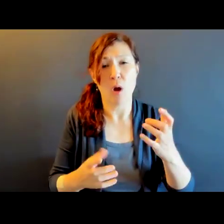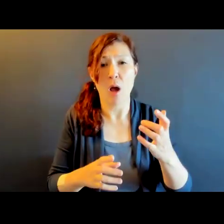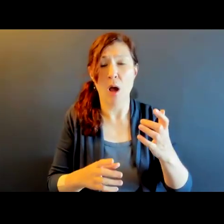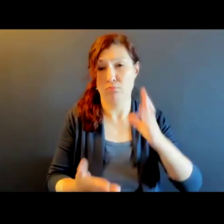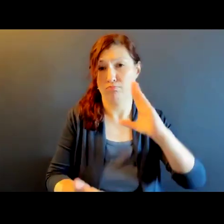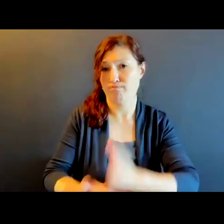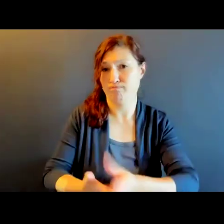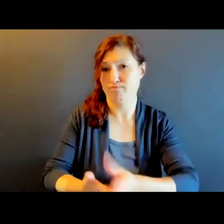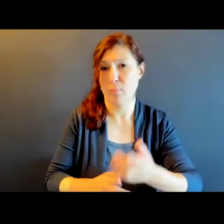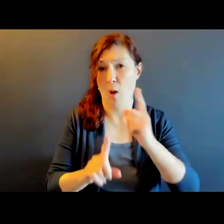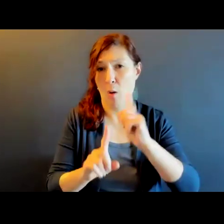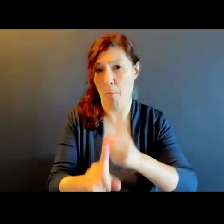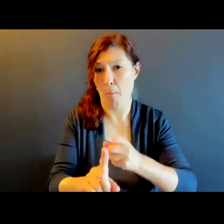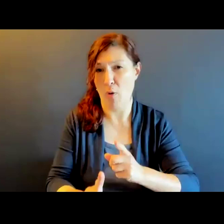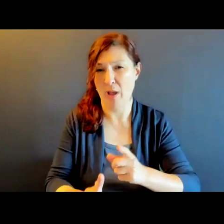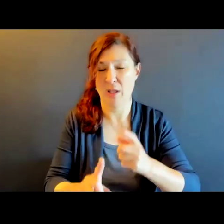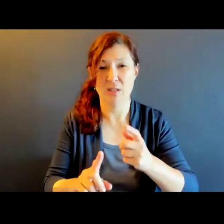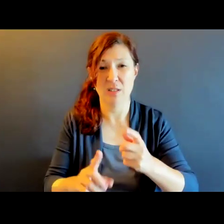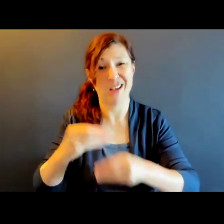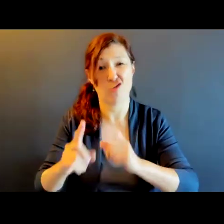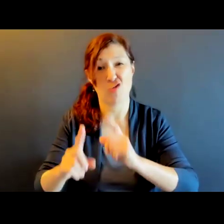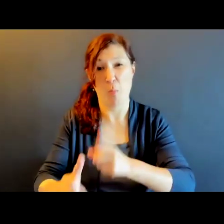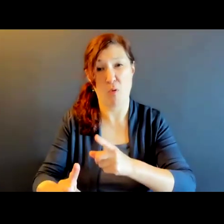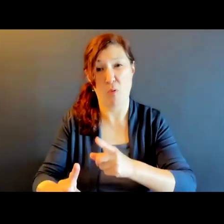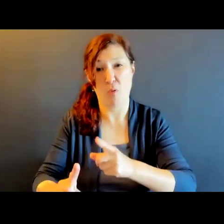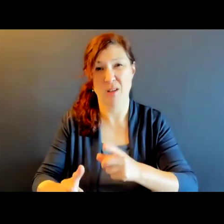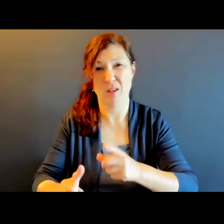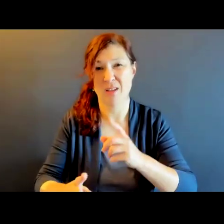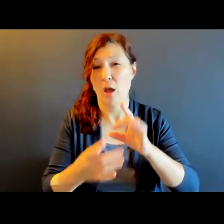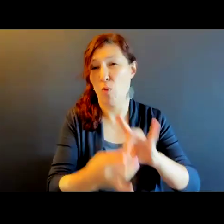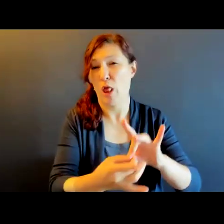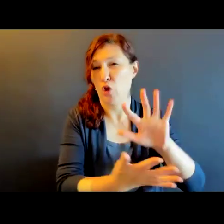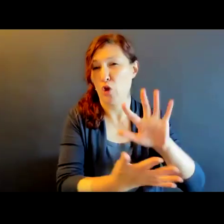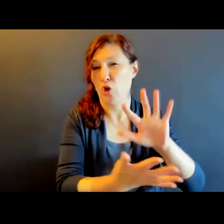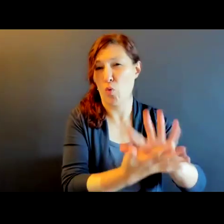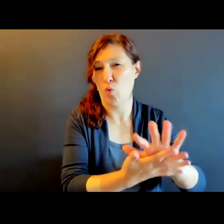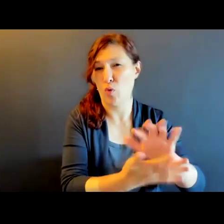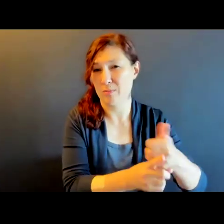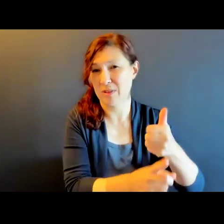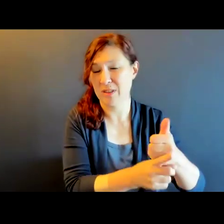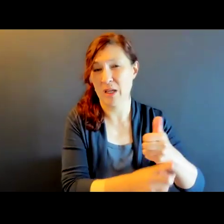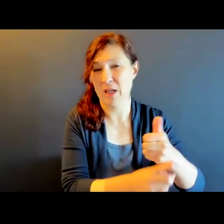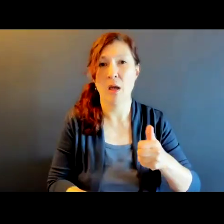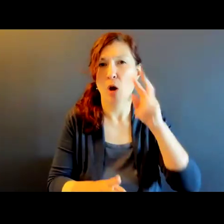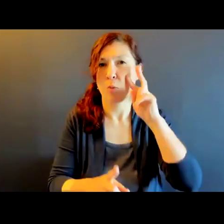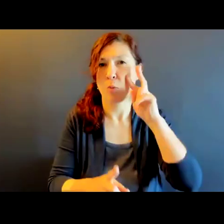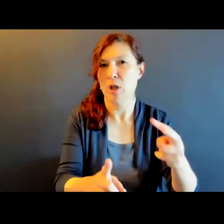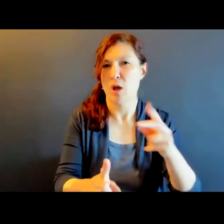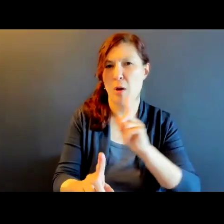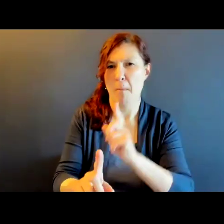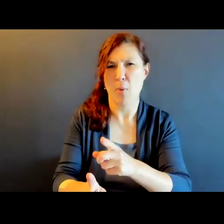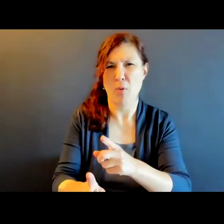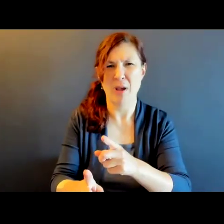points have shared some of the following. That the points are, there's a perception that the points are a departure from